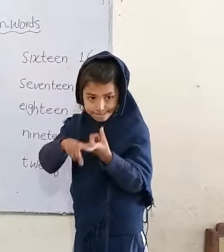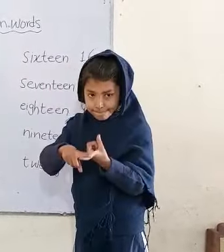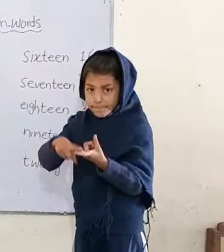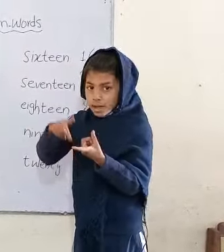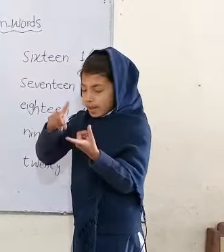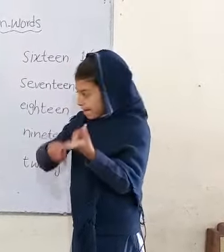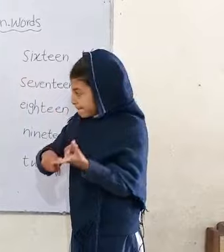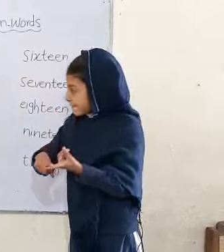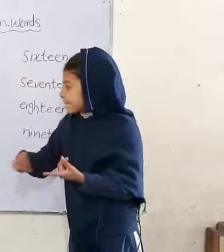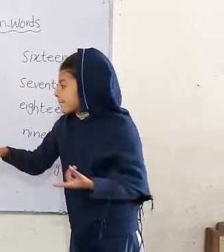double E